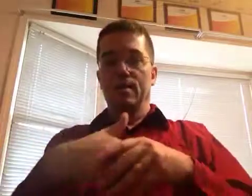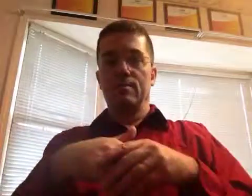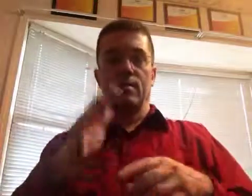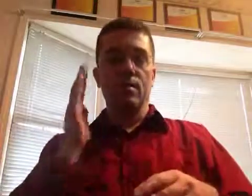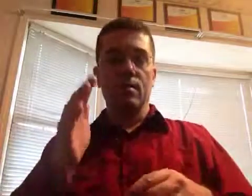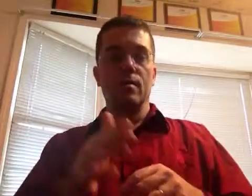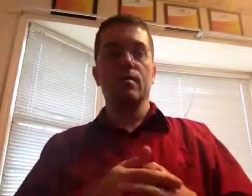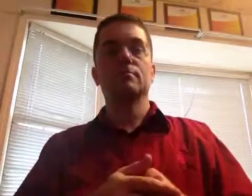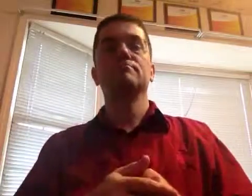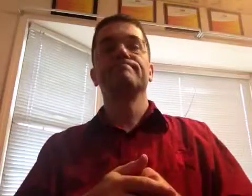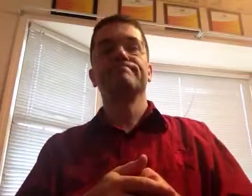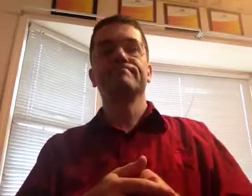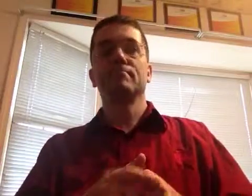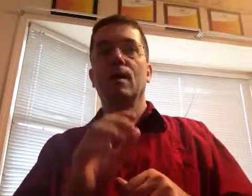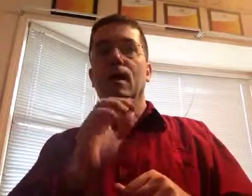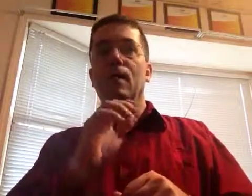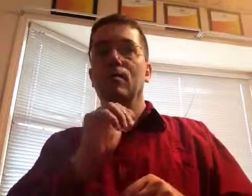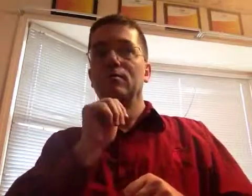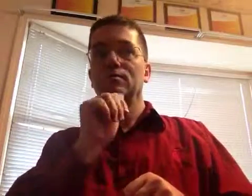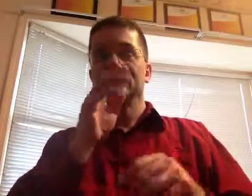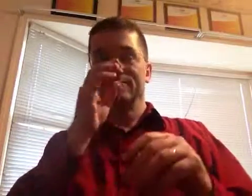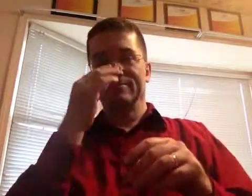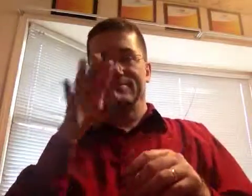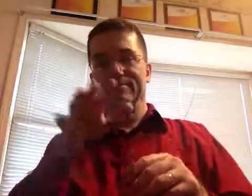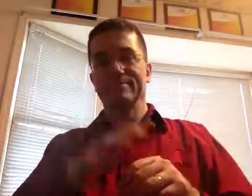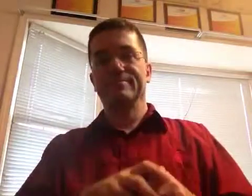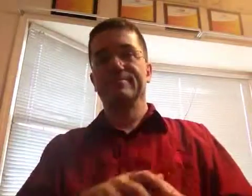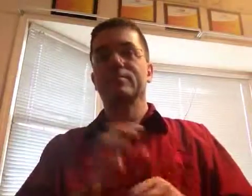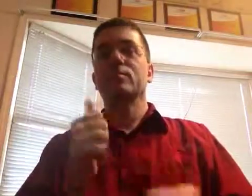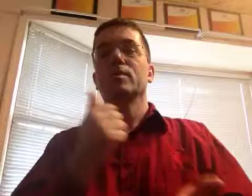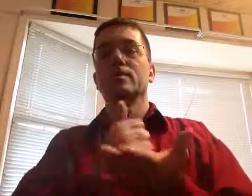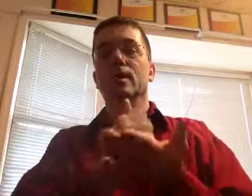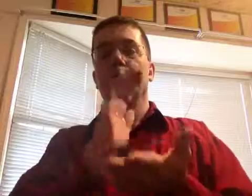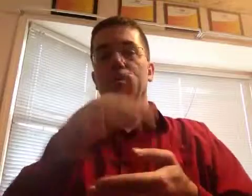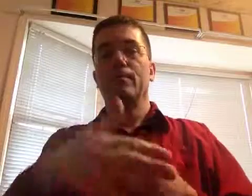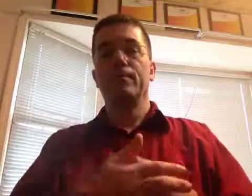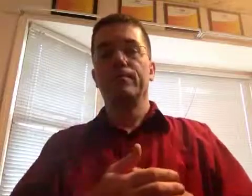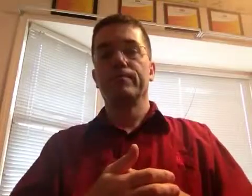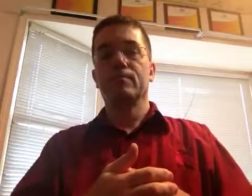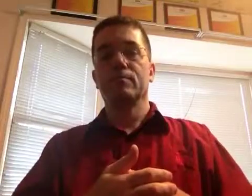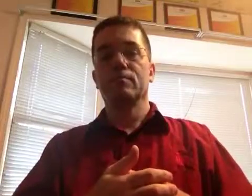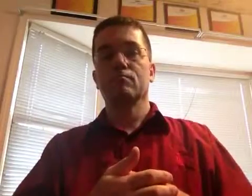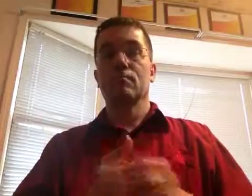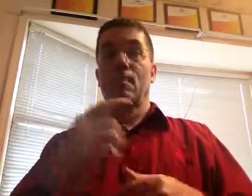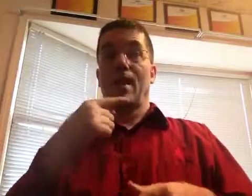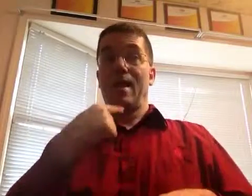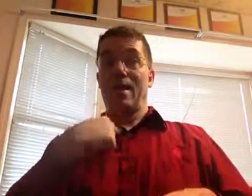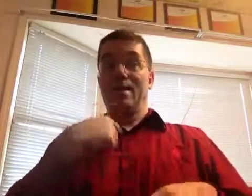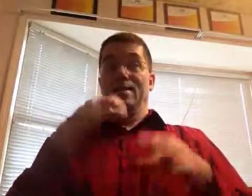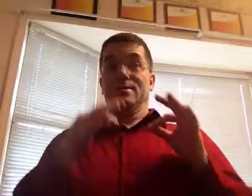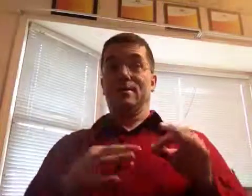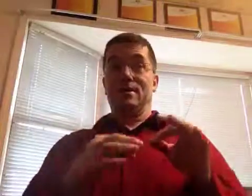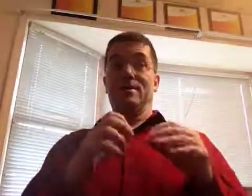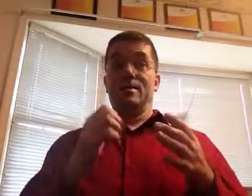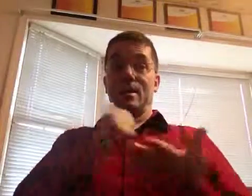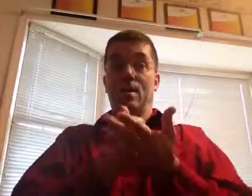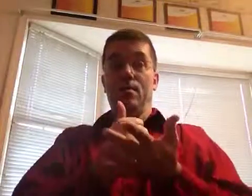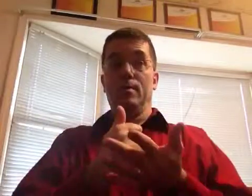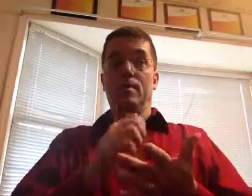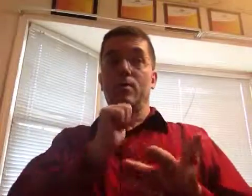I wouldn't fall on my sword over this one personally. And again, I have to be honest and transparently, I didn't. It really wasn't our plan. We